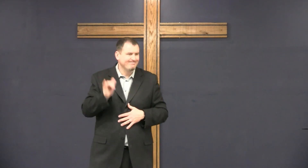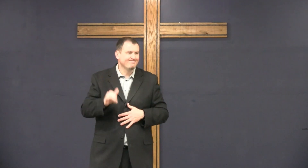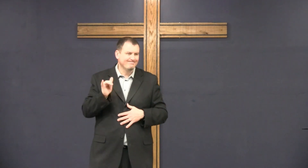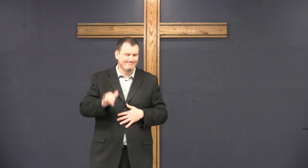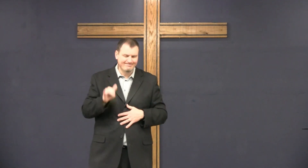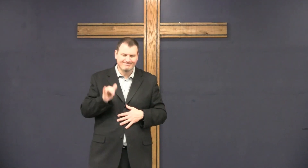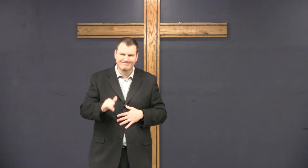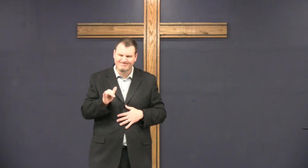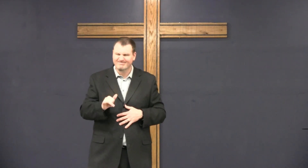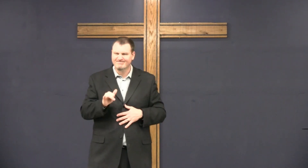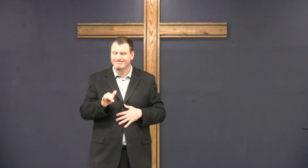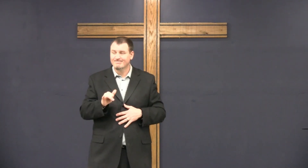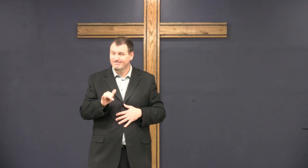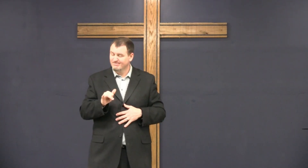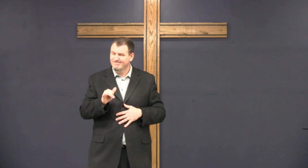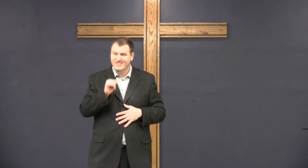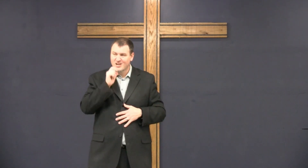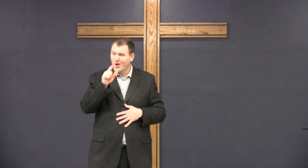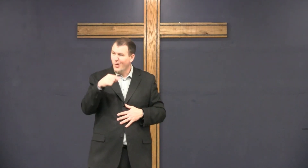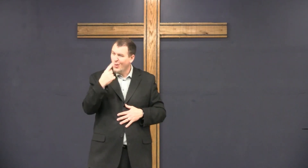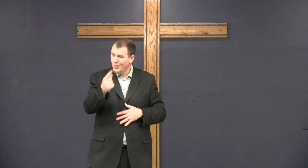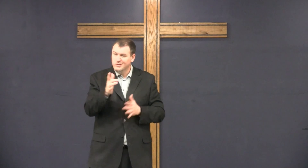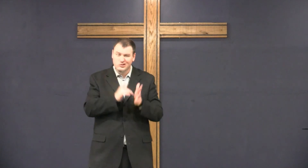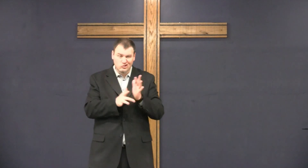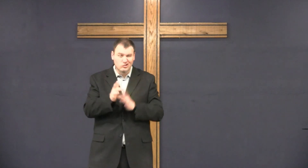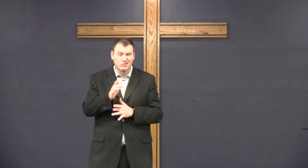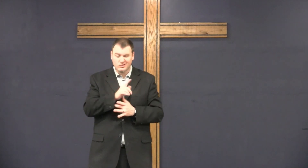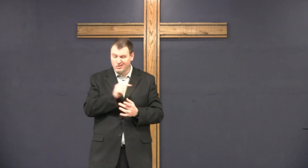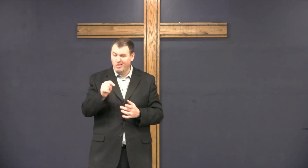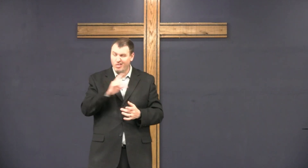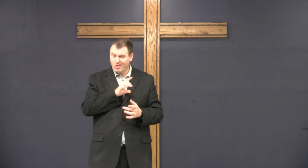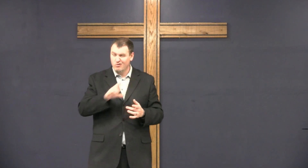prayers. I encourage you to think about this.